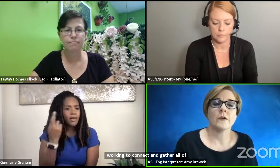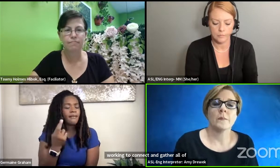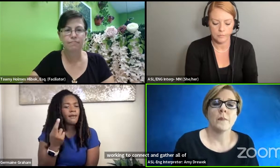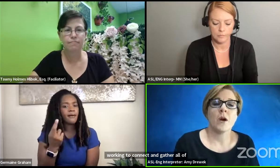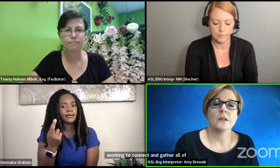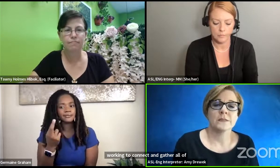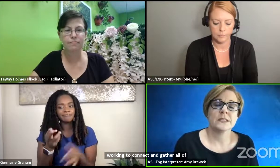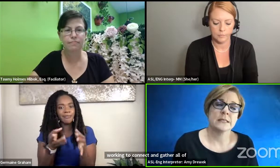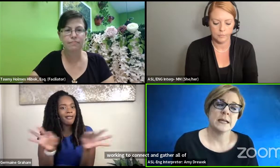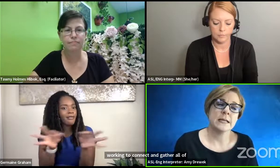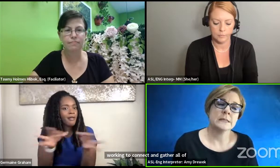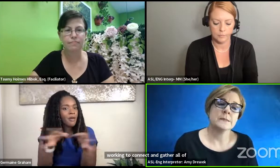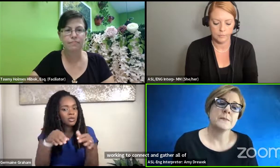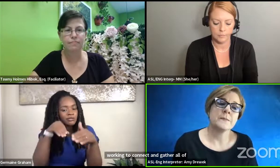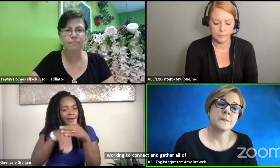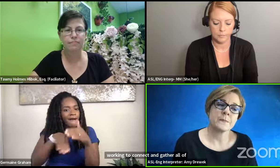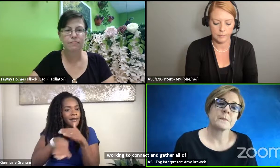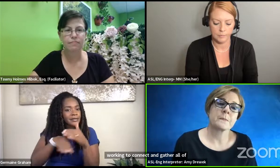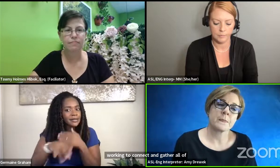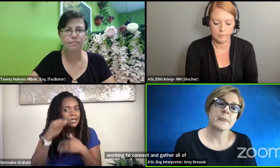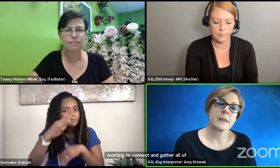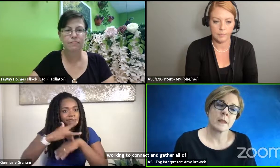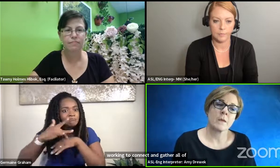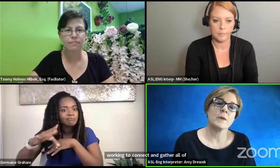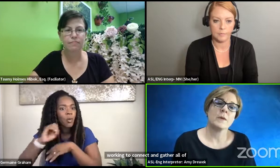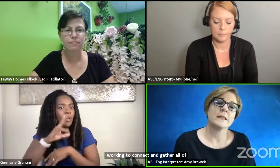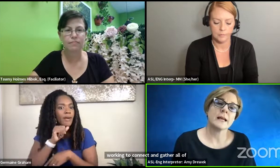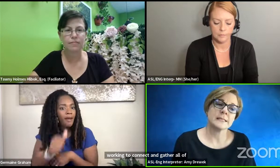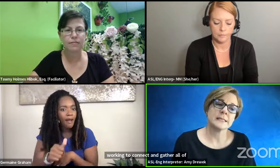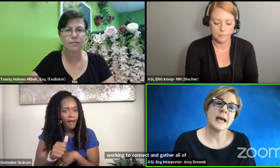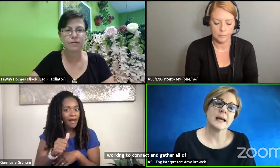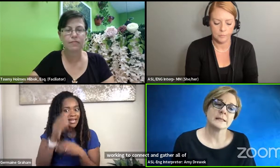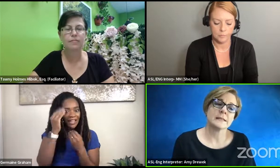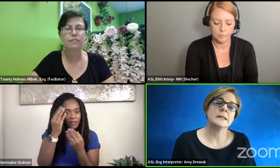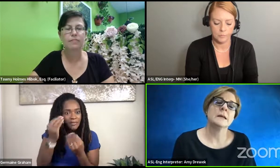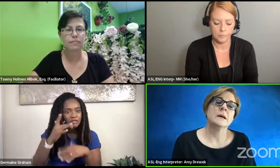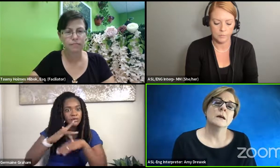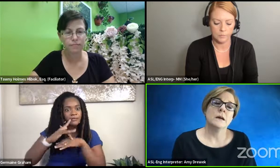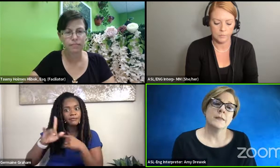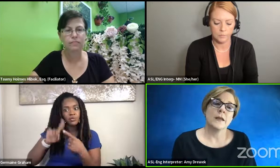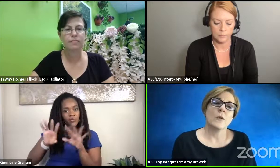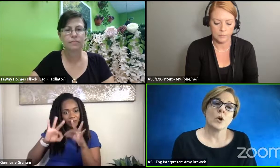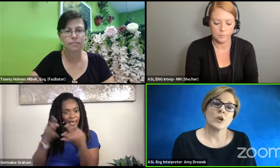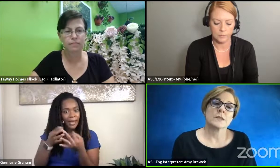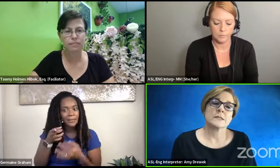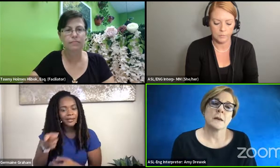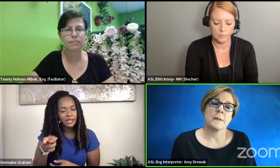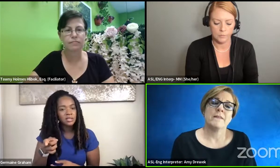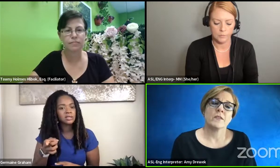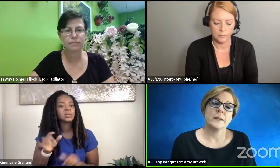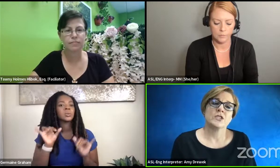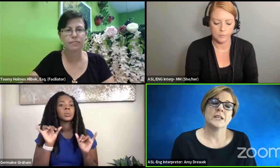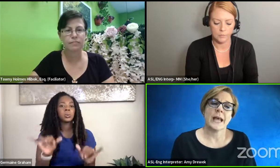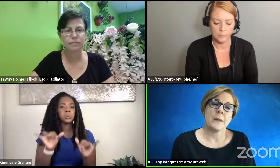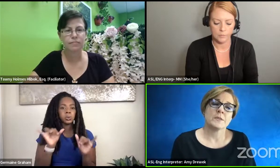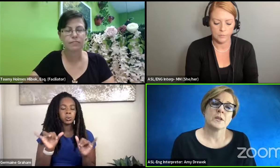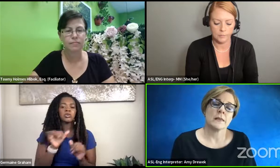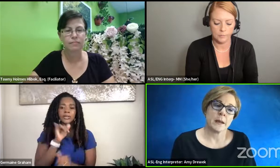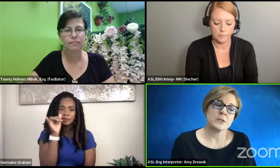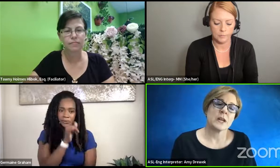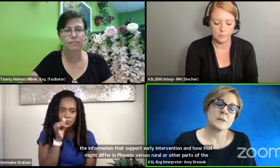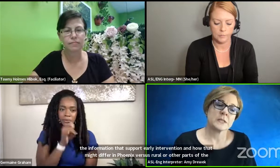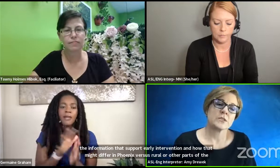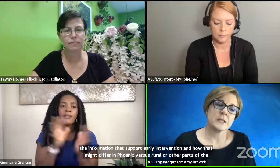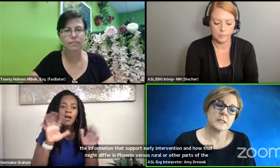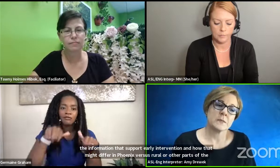or other parts of the state. We realized that there were some information gaps